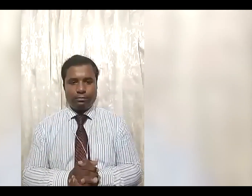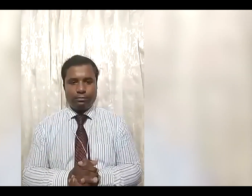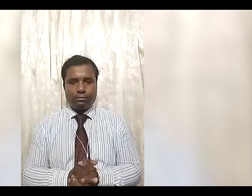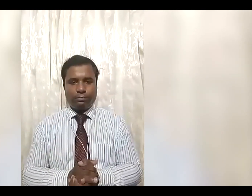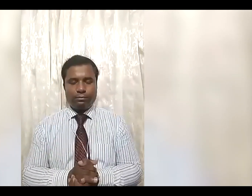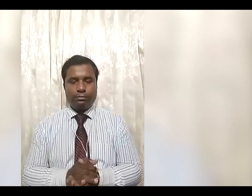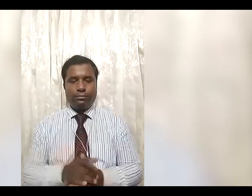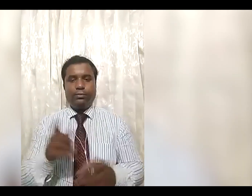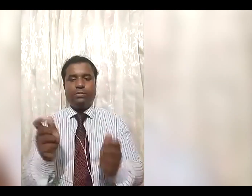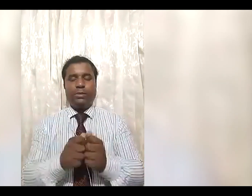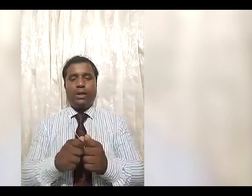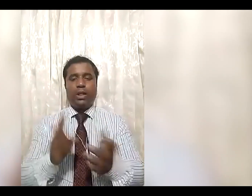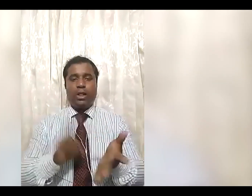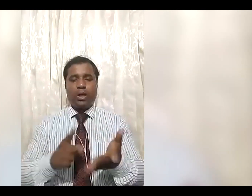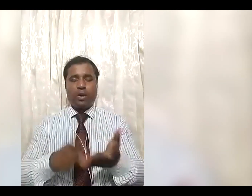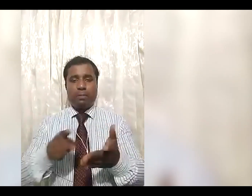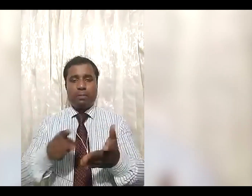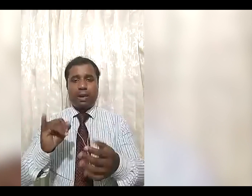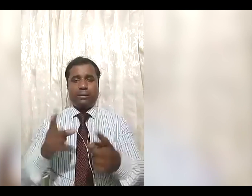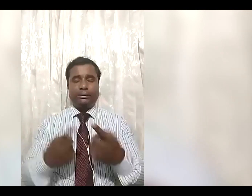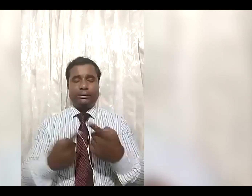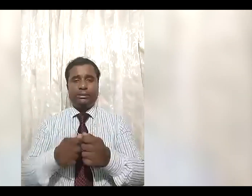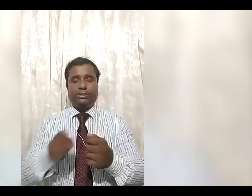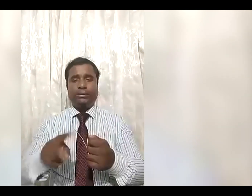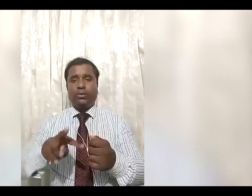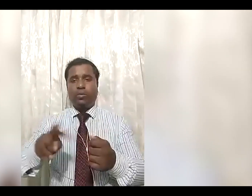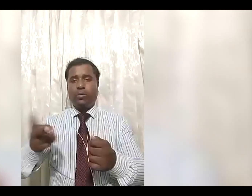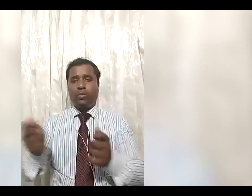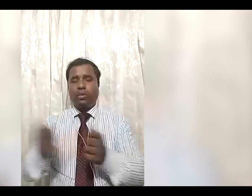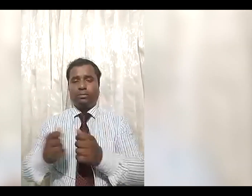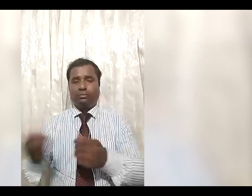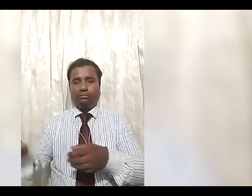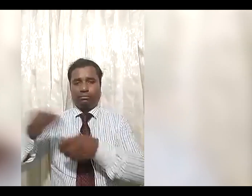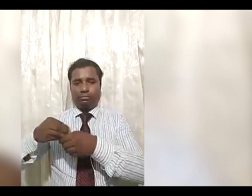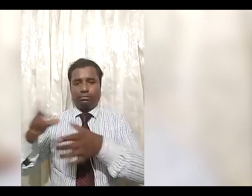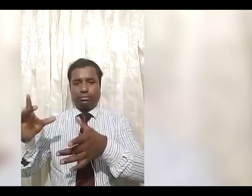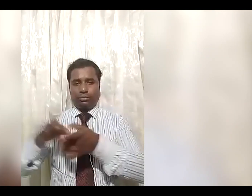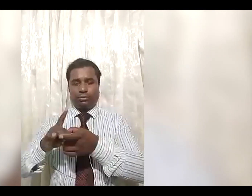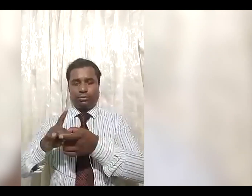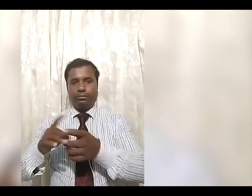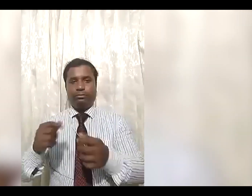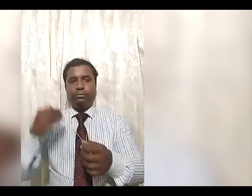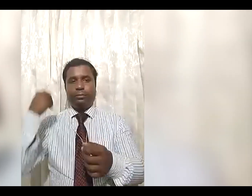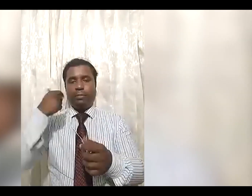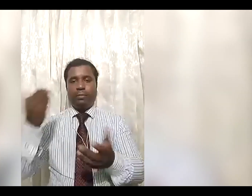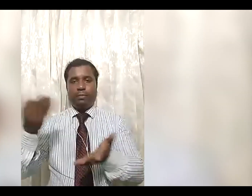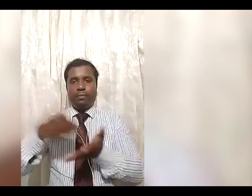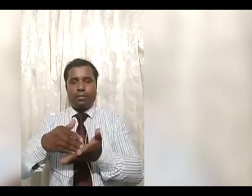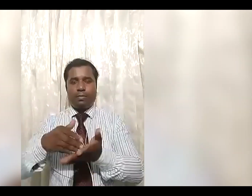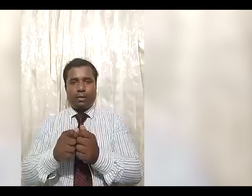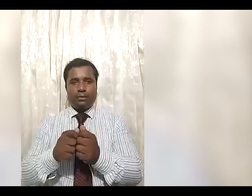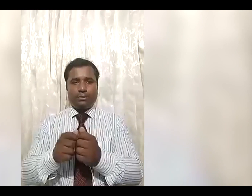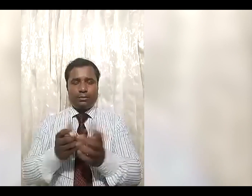ID cards or other provisions to be included for a person to be included on a voter list